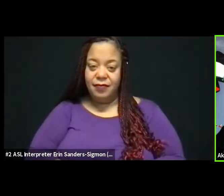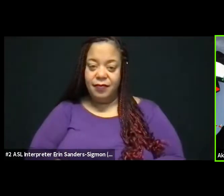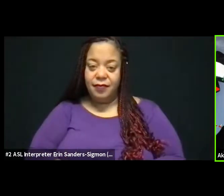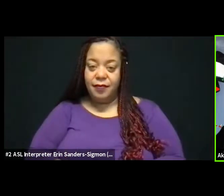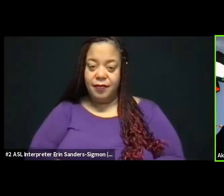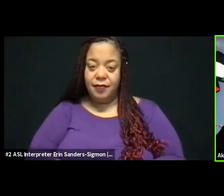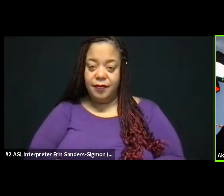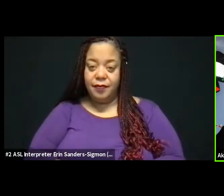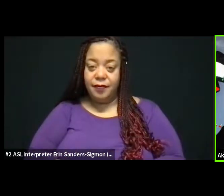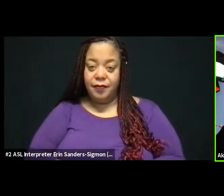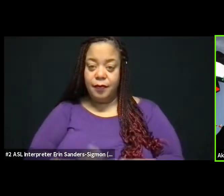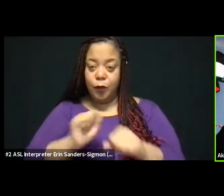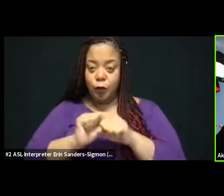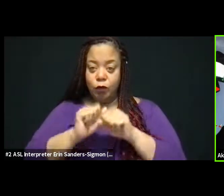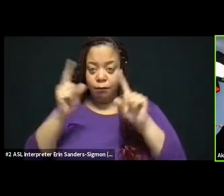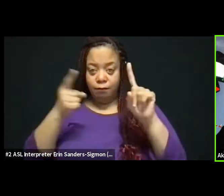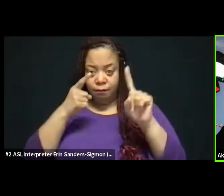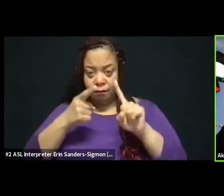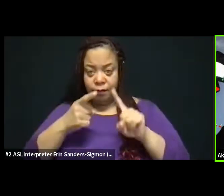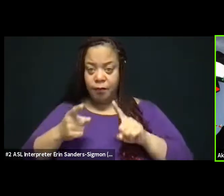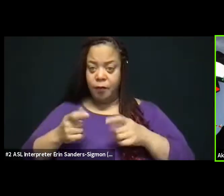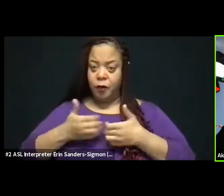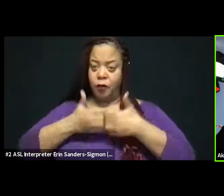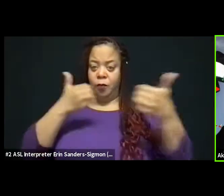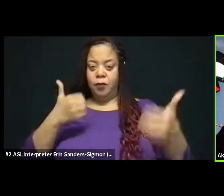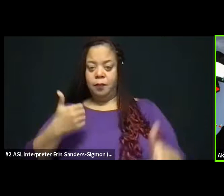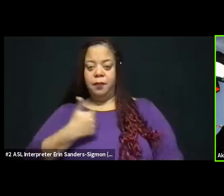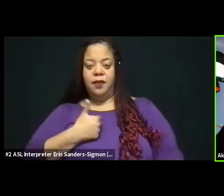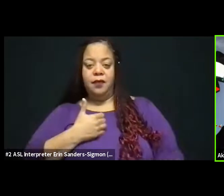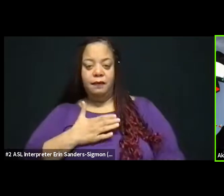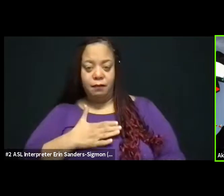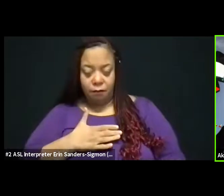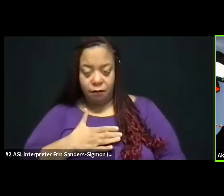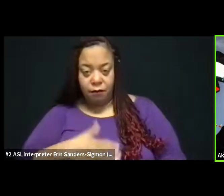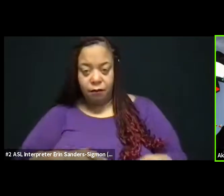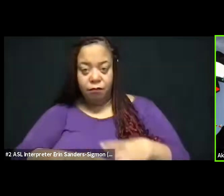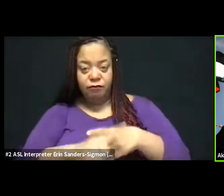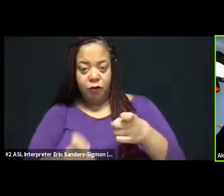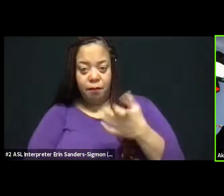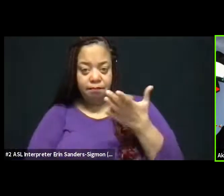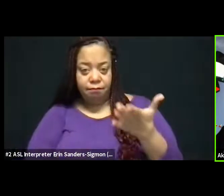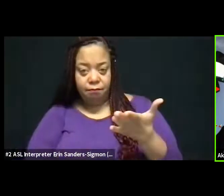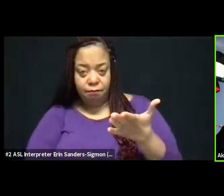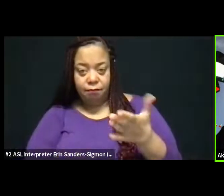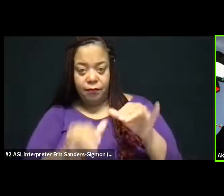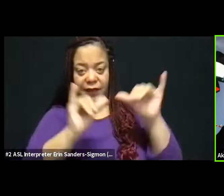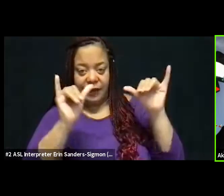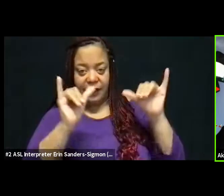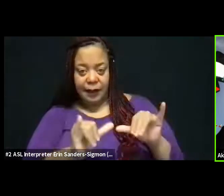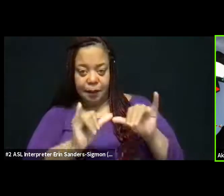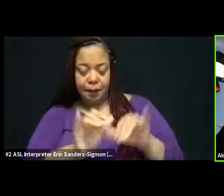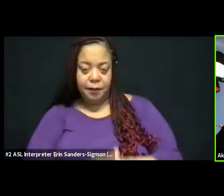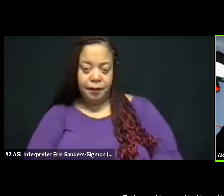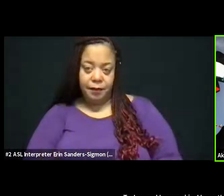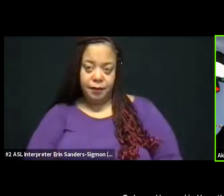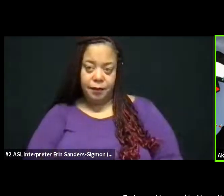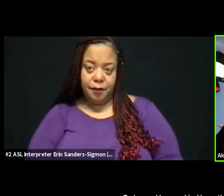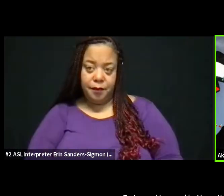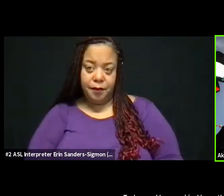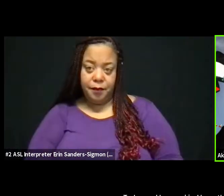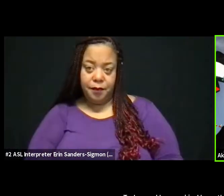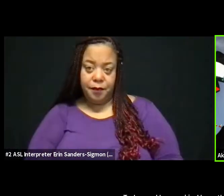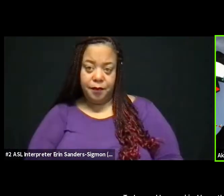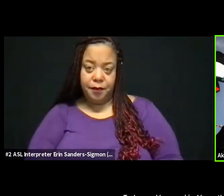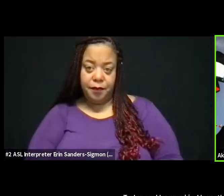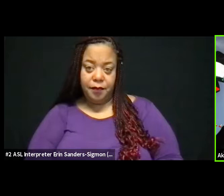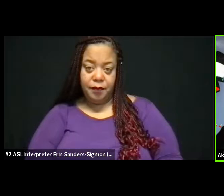an educator outside of these institutions. I left schools in 2018. My